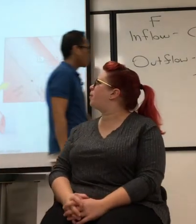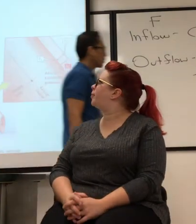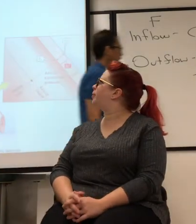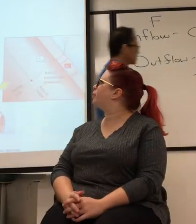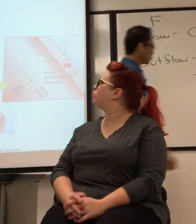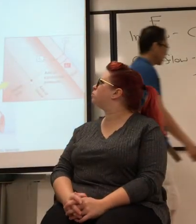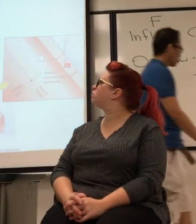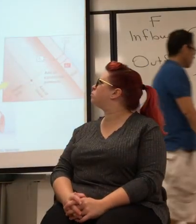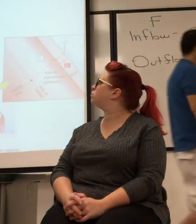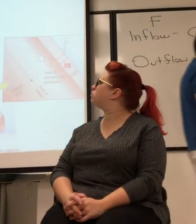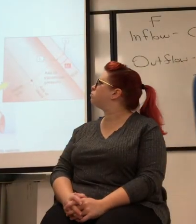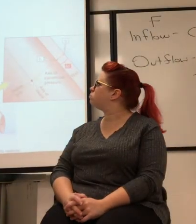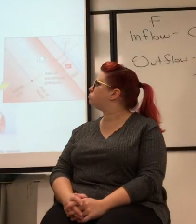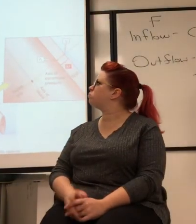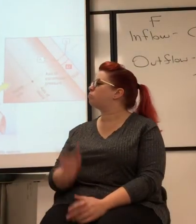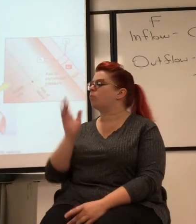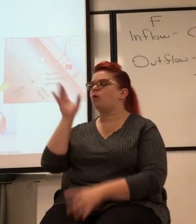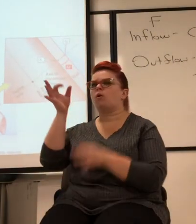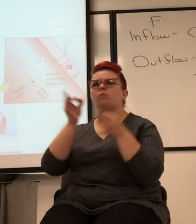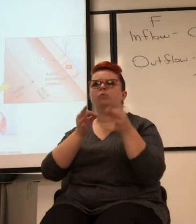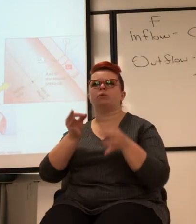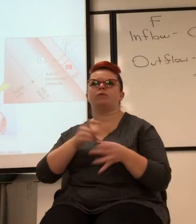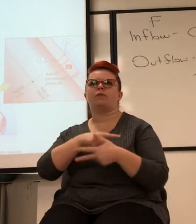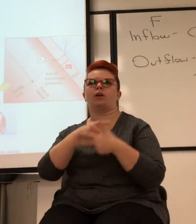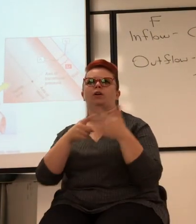I'll define three kinds of blood pressure.